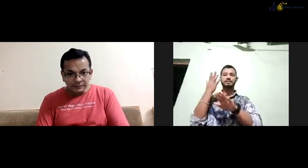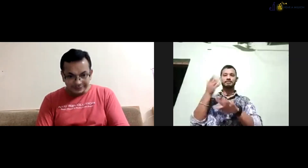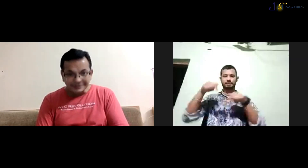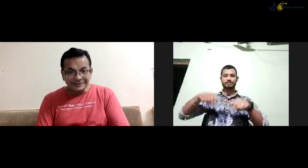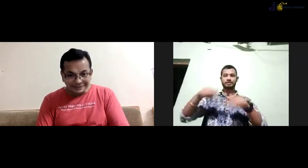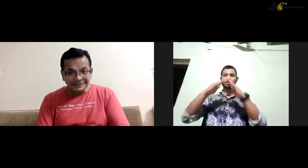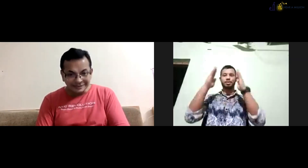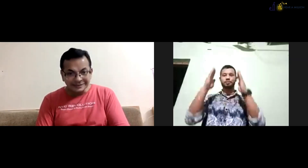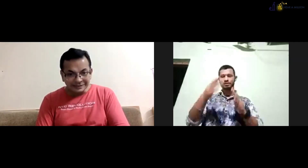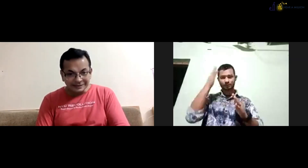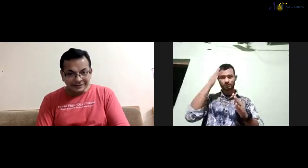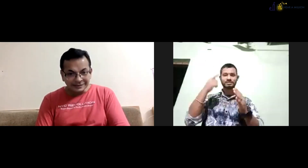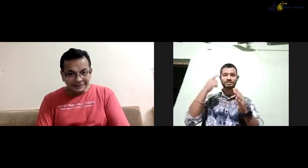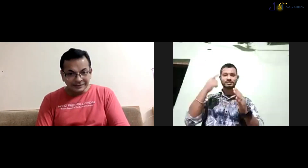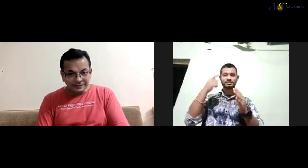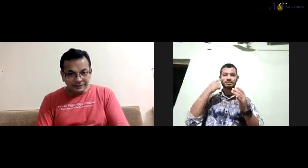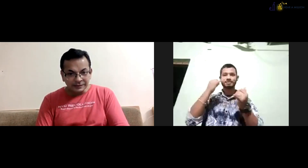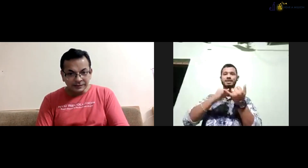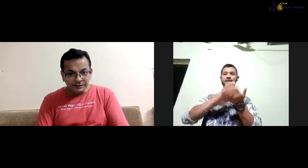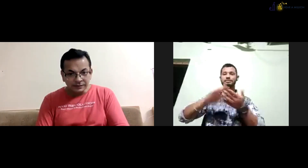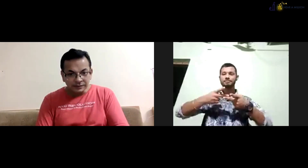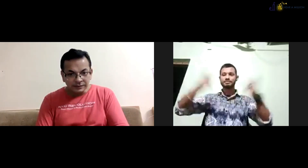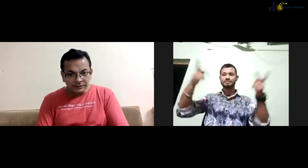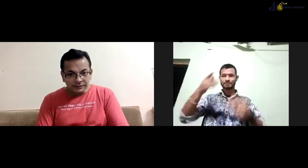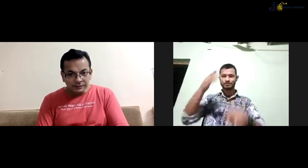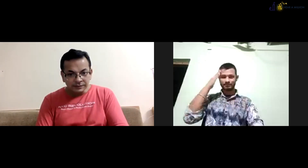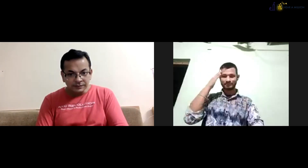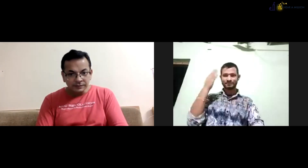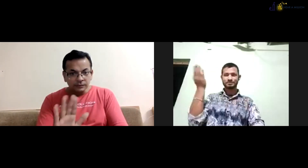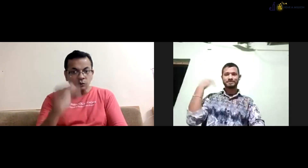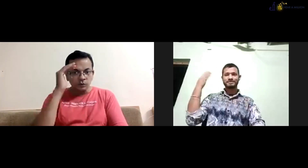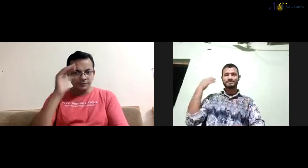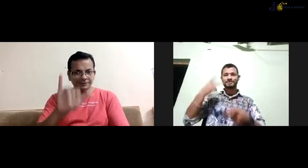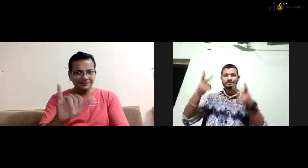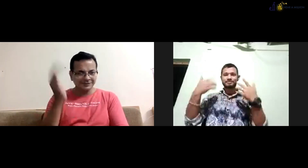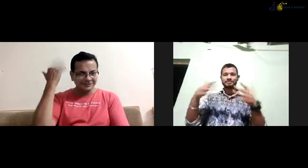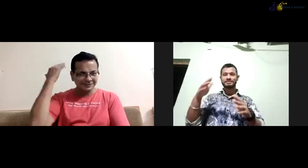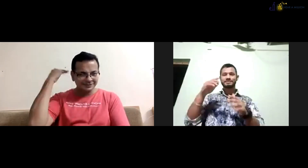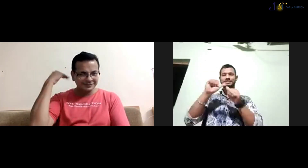So I moved from Nepal to here in Kerala. You know about the ISH news,